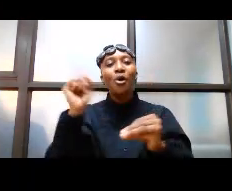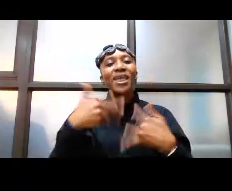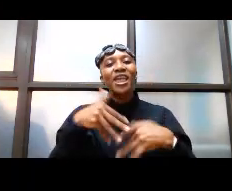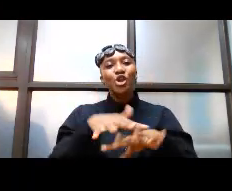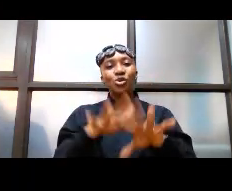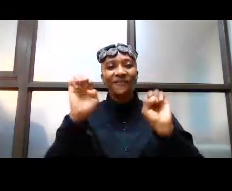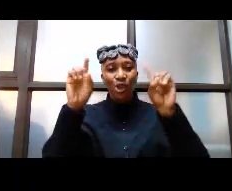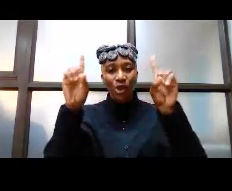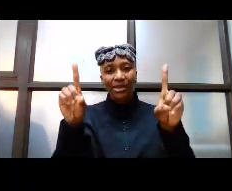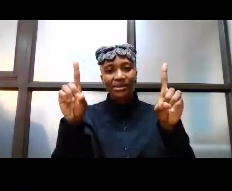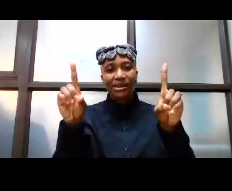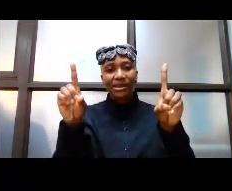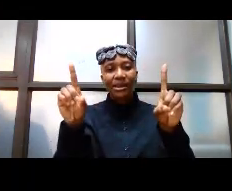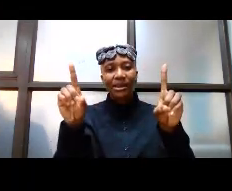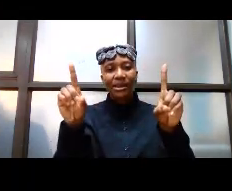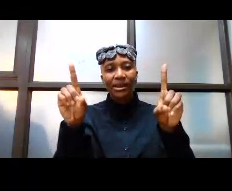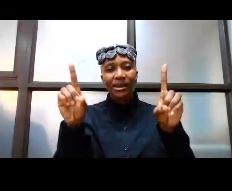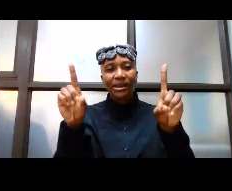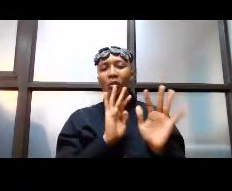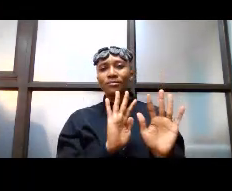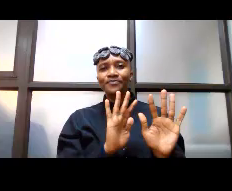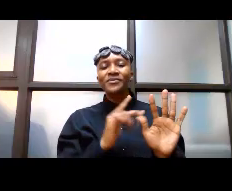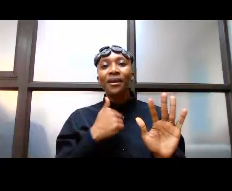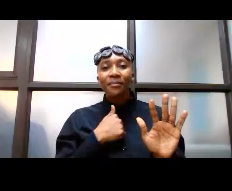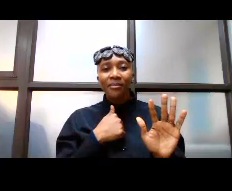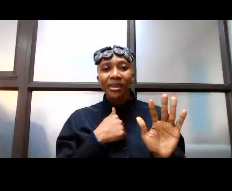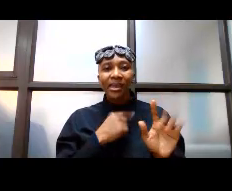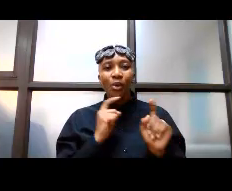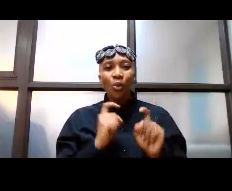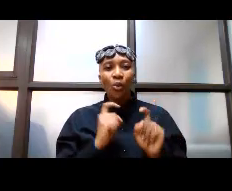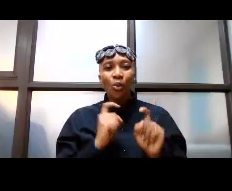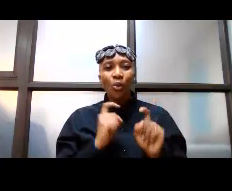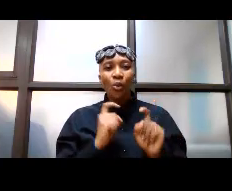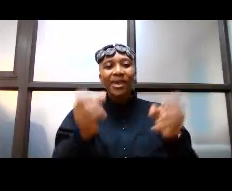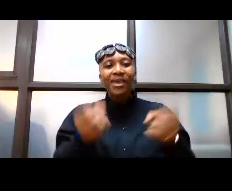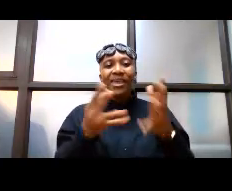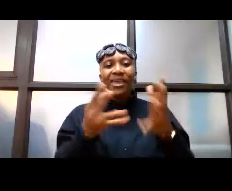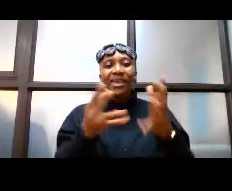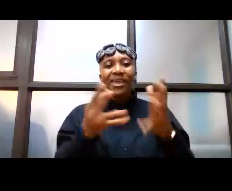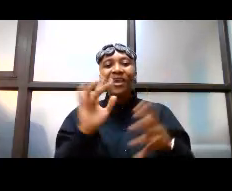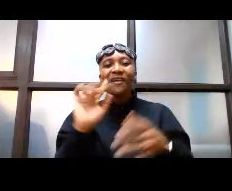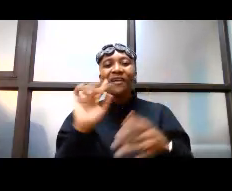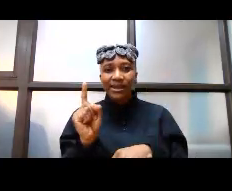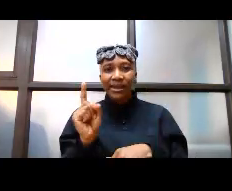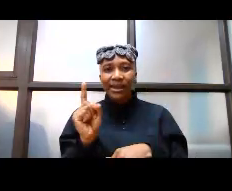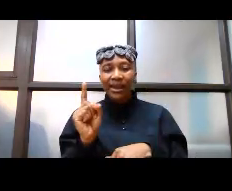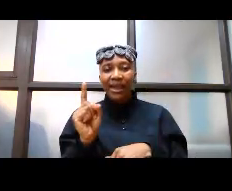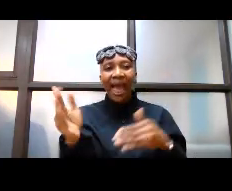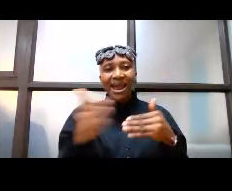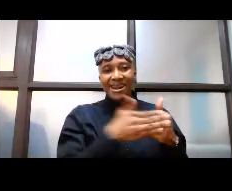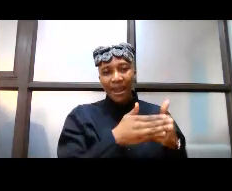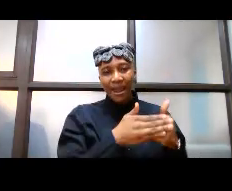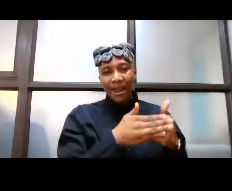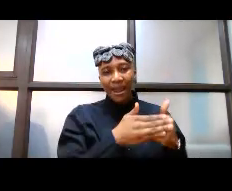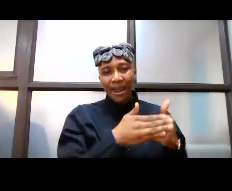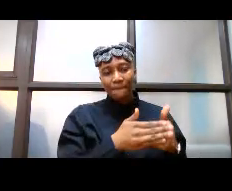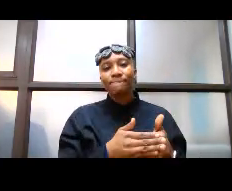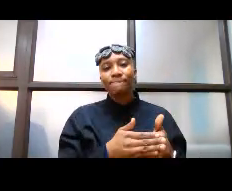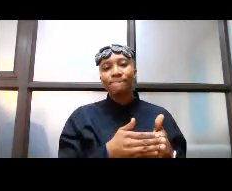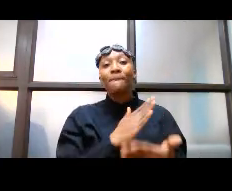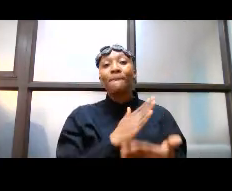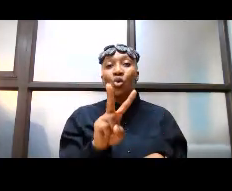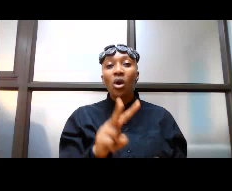education. But before, let me just quickly give a quick rep. So in part 2, I mainly focused